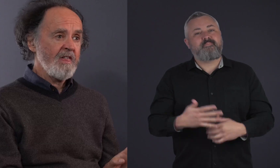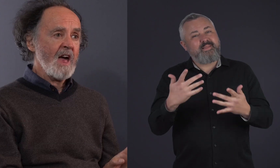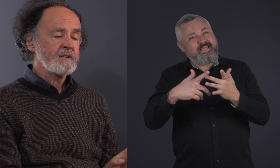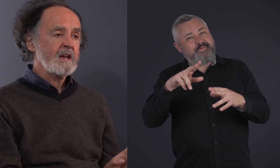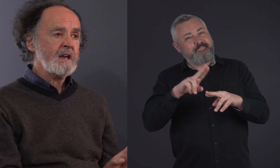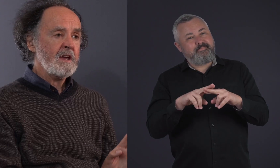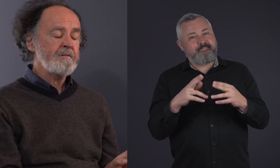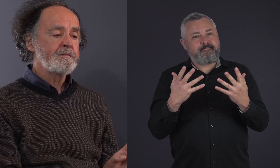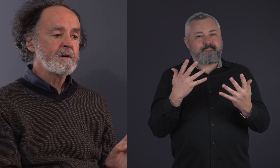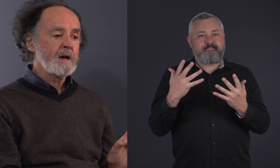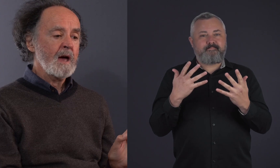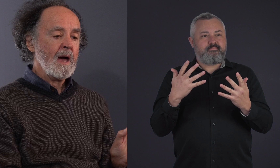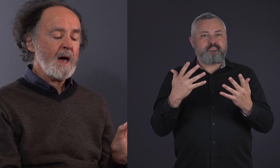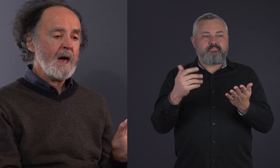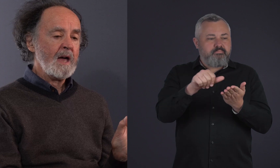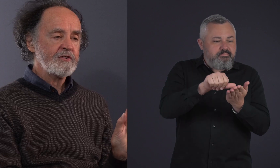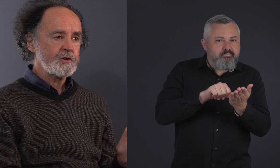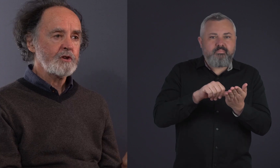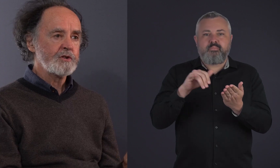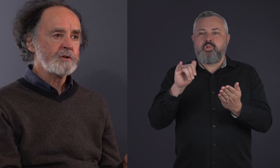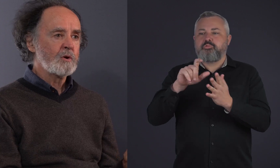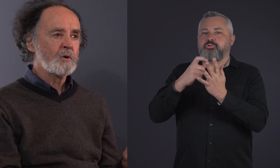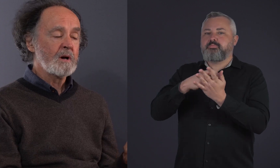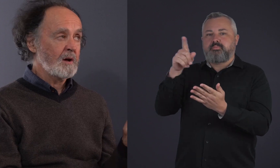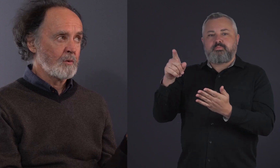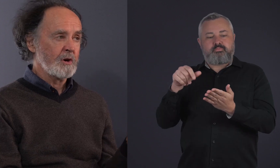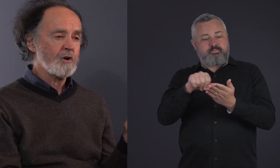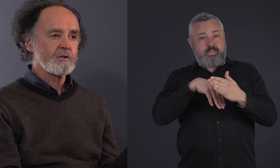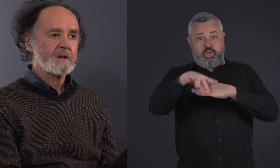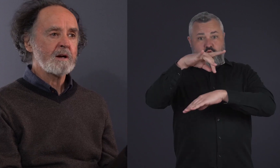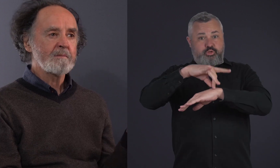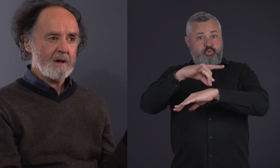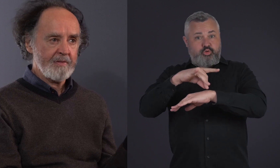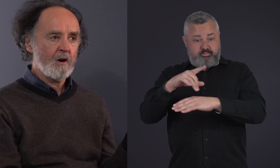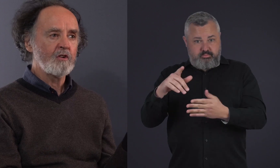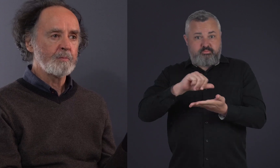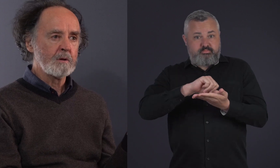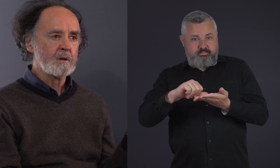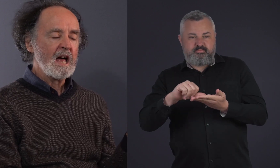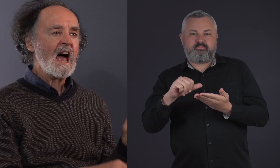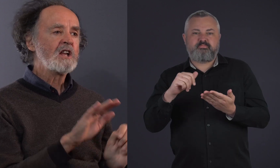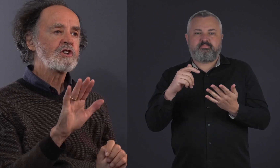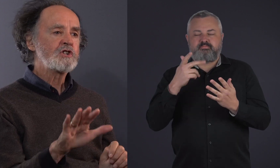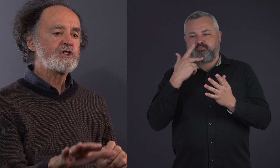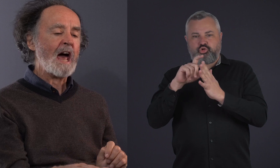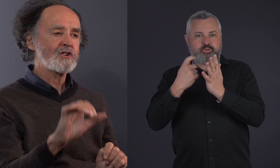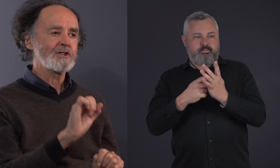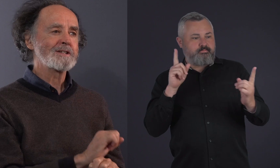that if a surgeon or a doctor at the hospital touches a